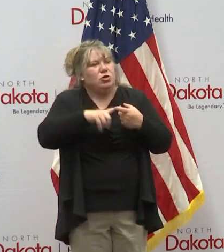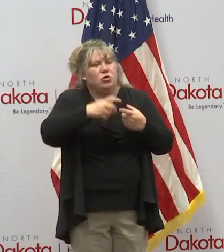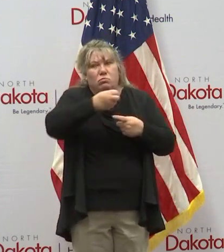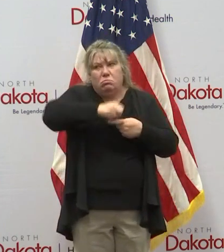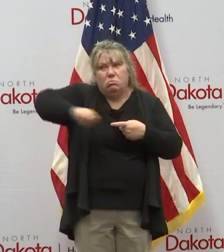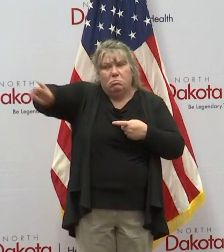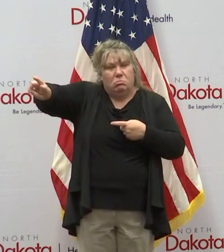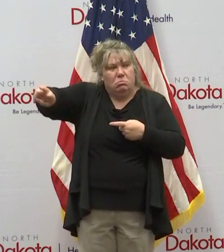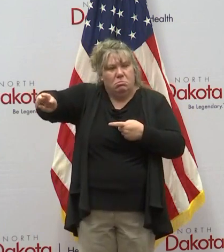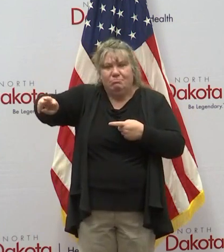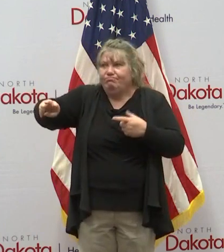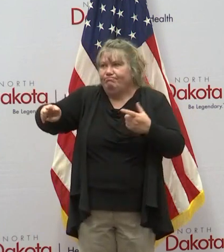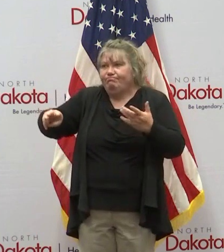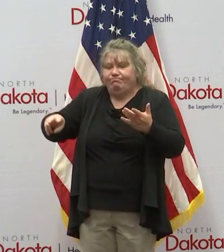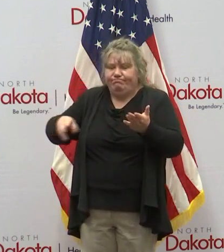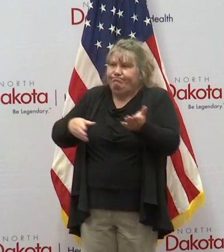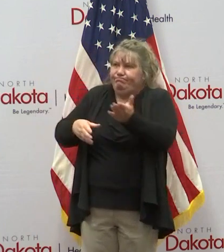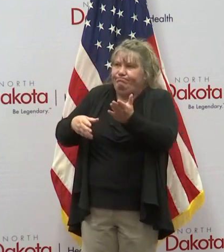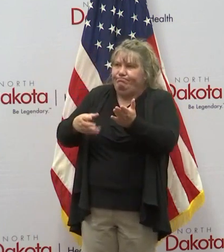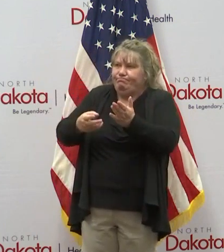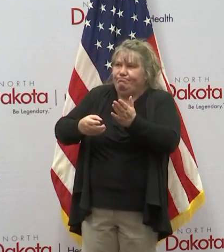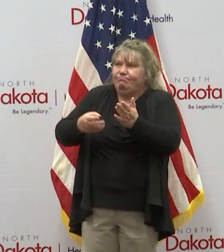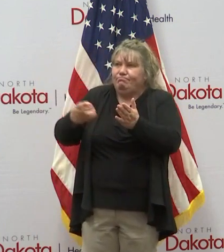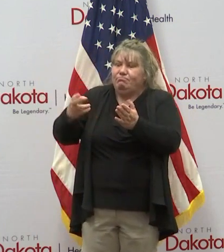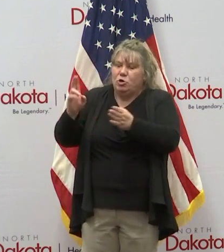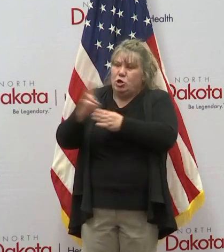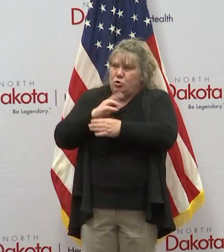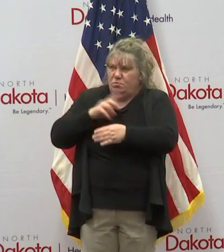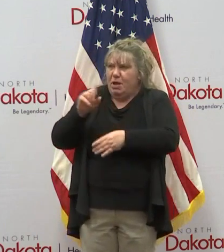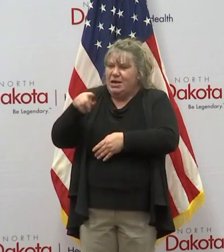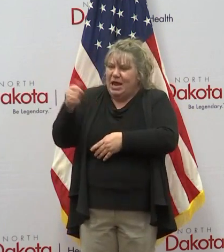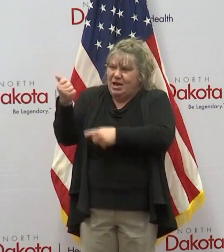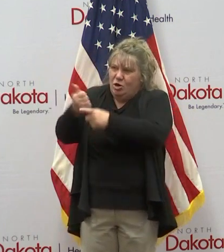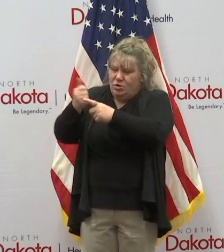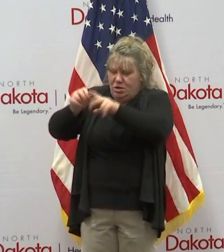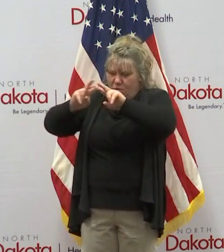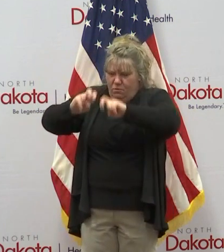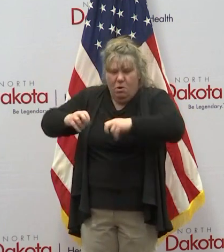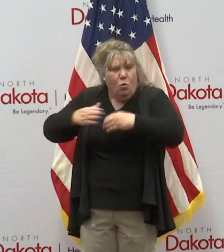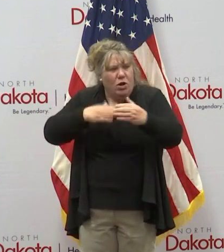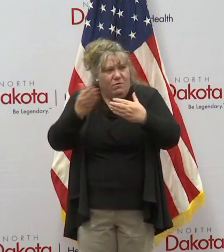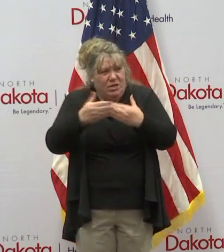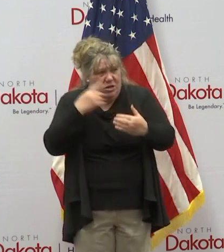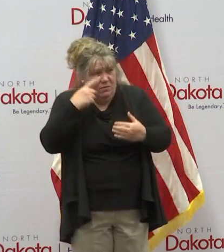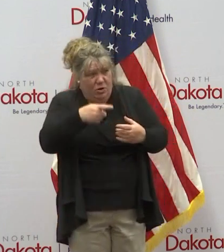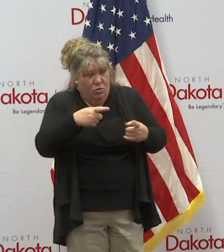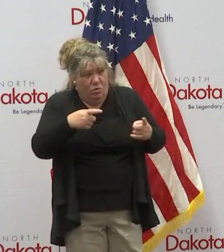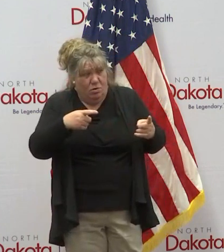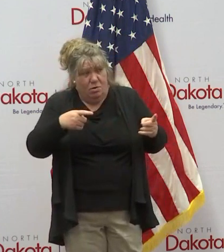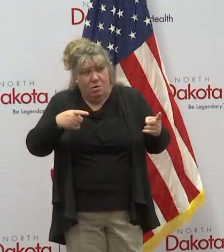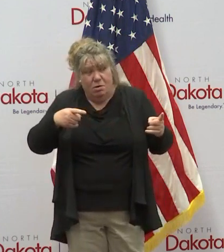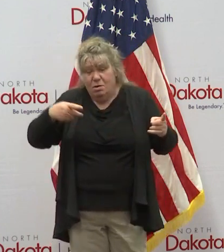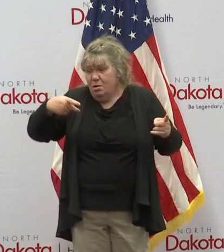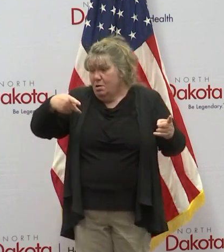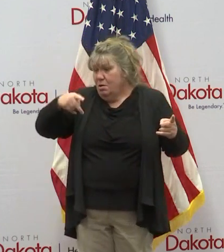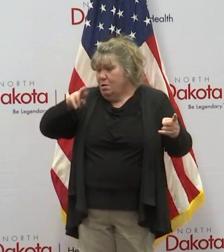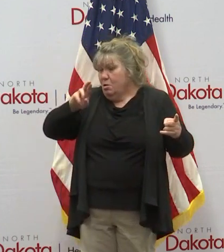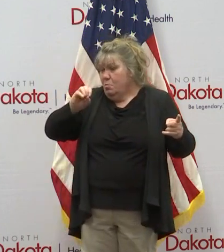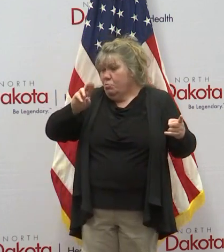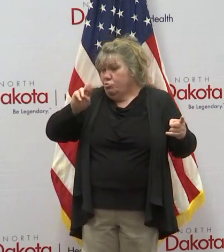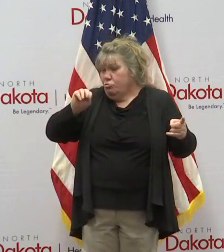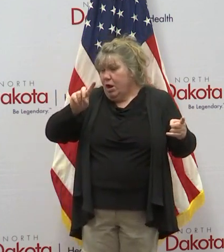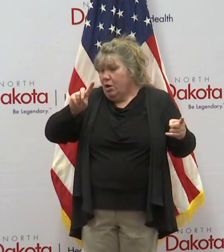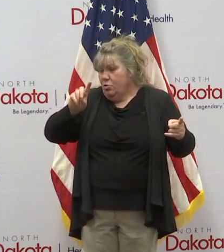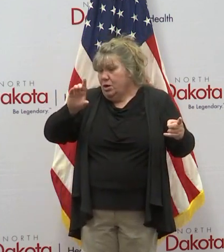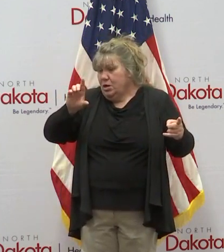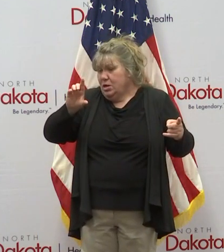to just say, you know, here, take my data and you sort through it, whichever is easier for you. Is that Crowd that's putting that functionality together?